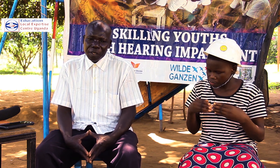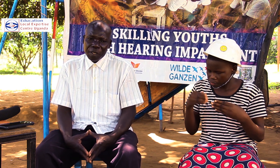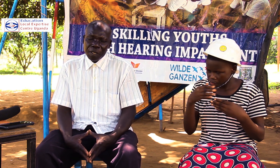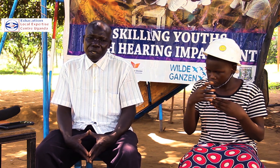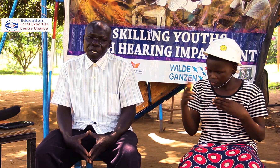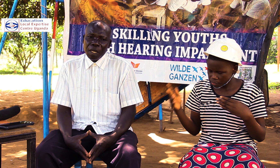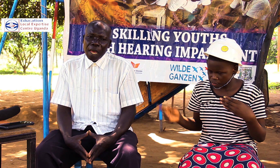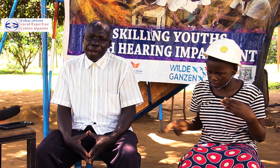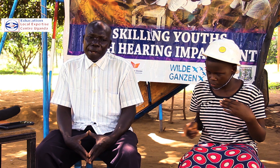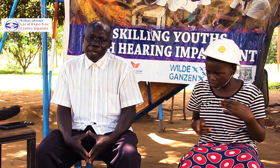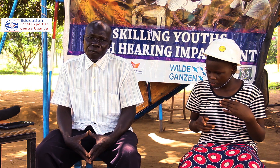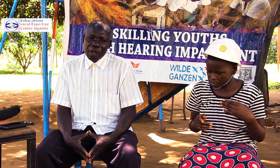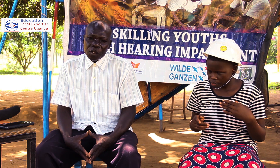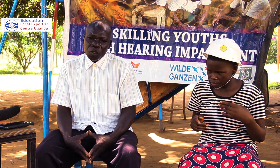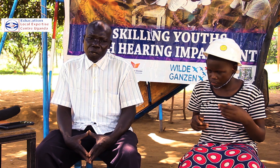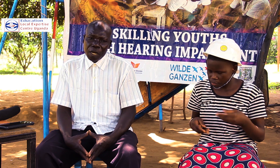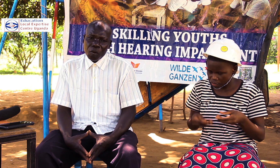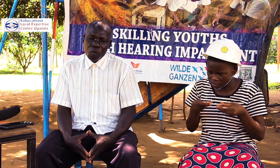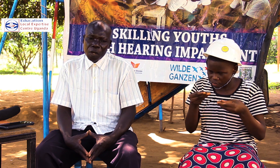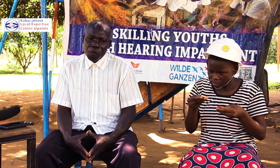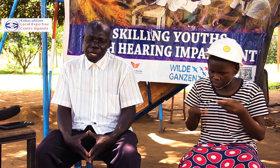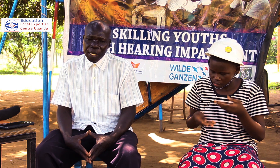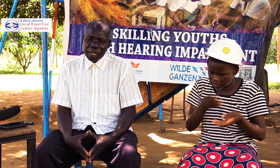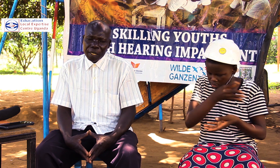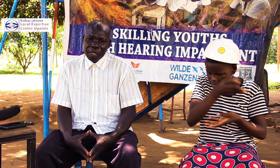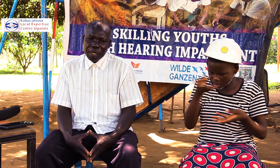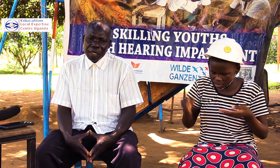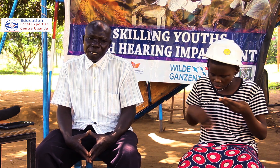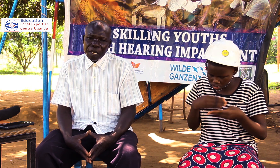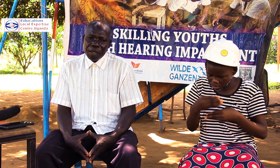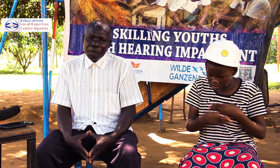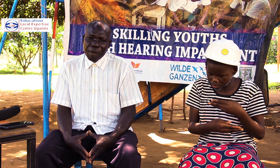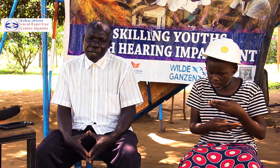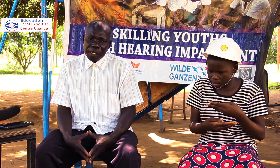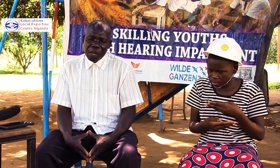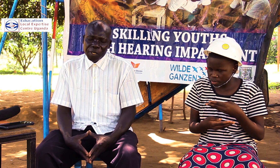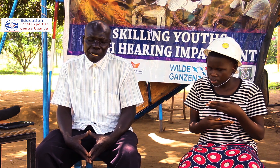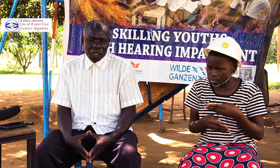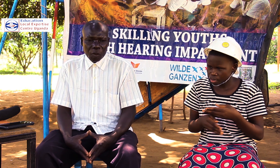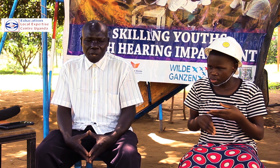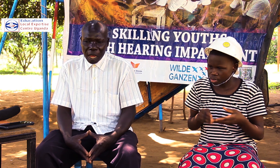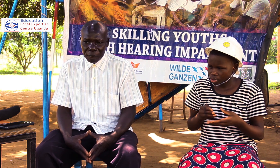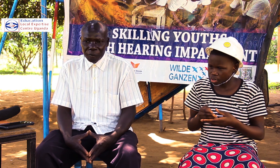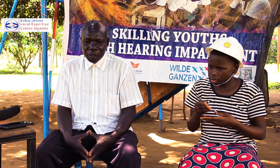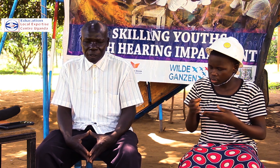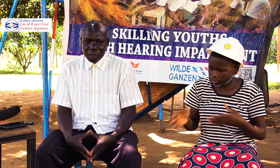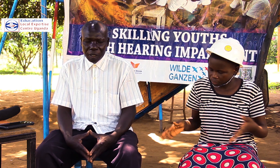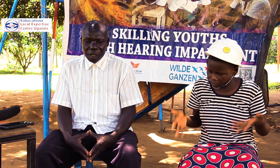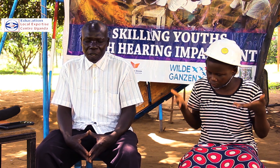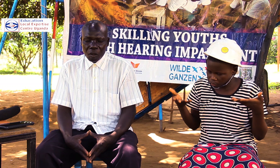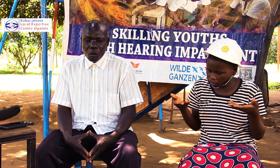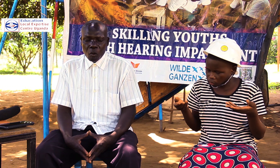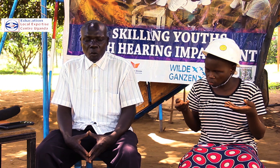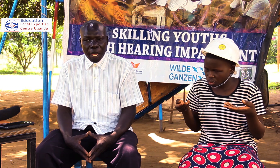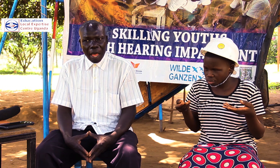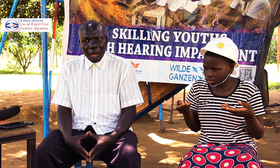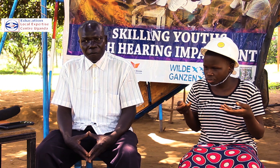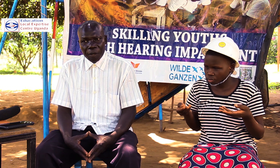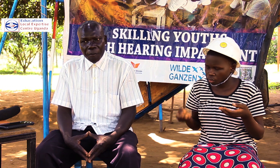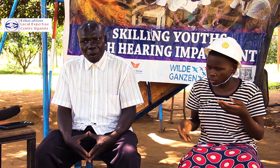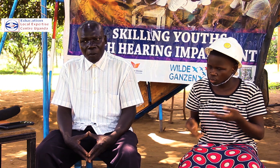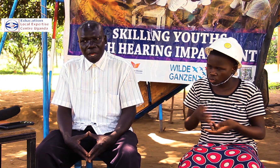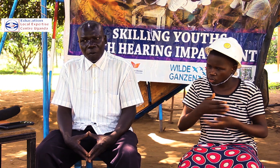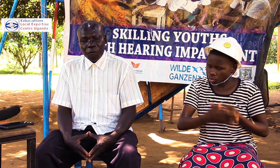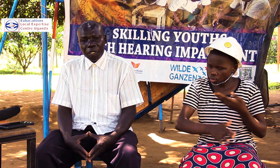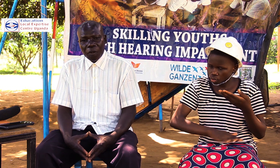donors, and they're giving us students whom we are training. But there are some challenges we have. We